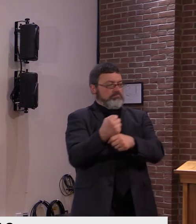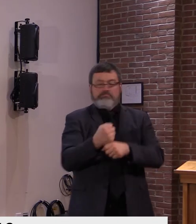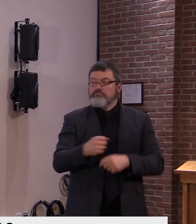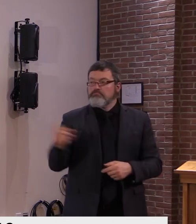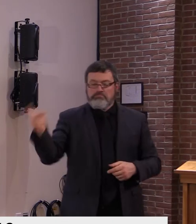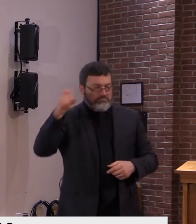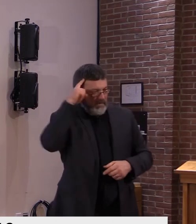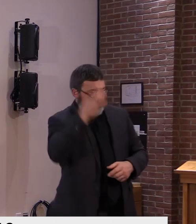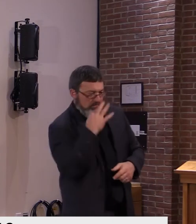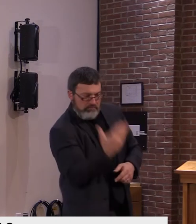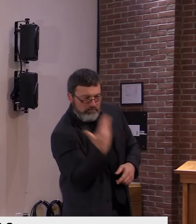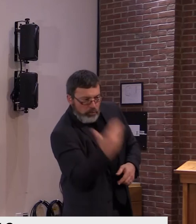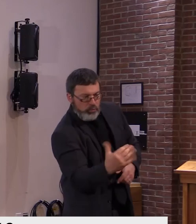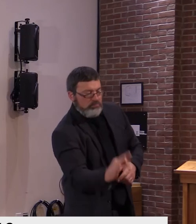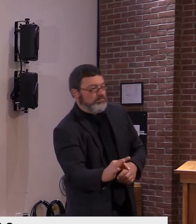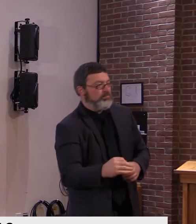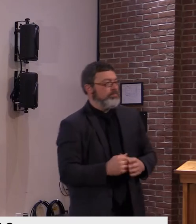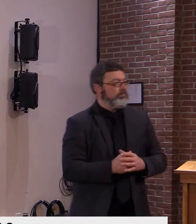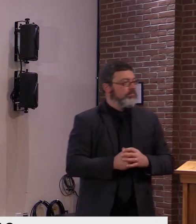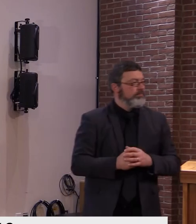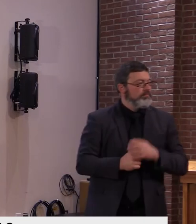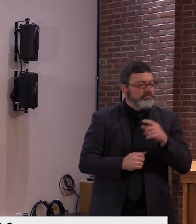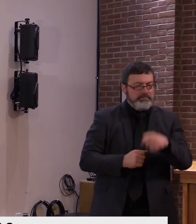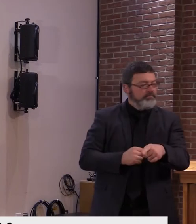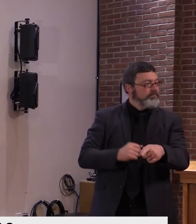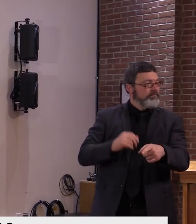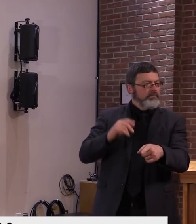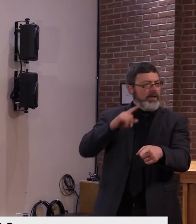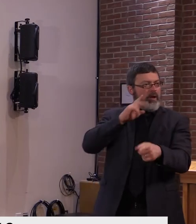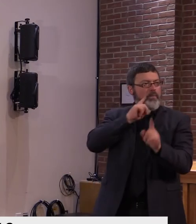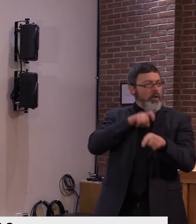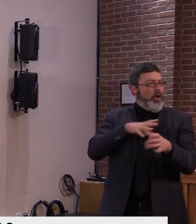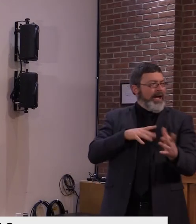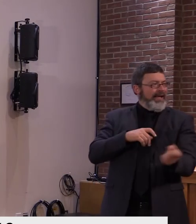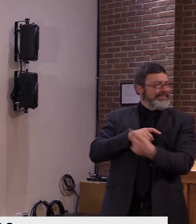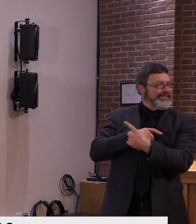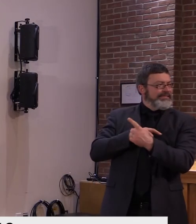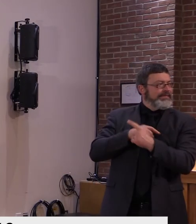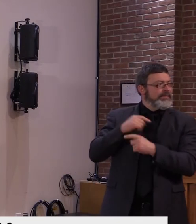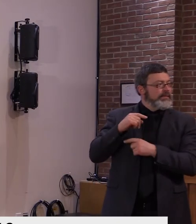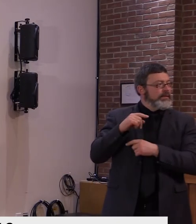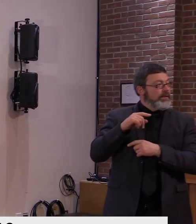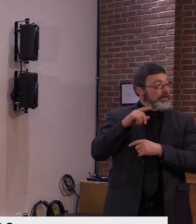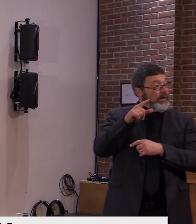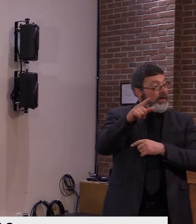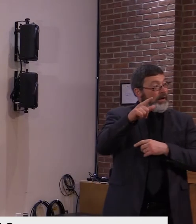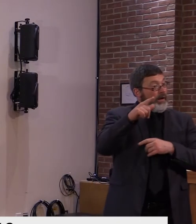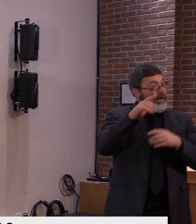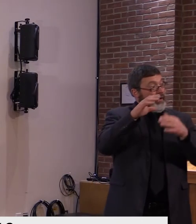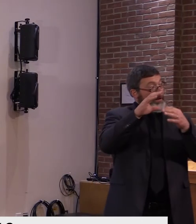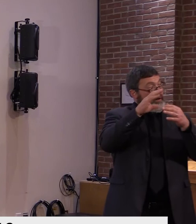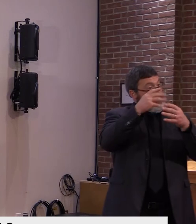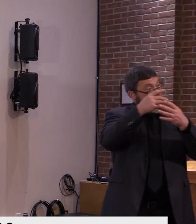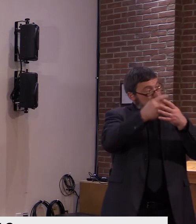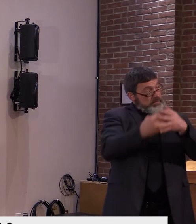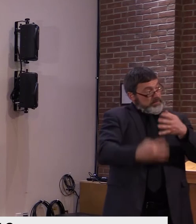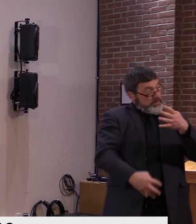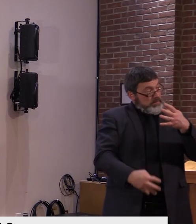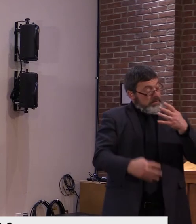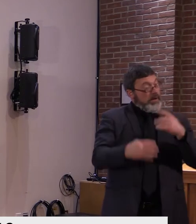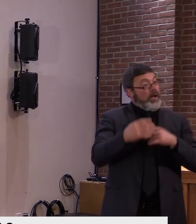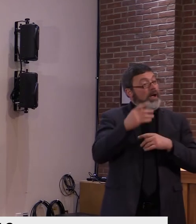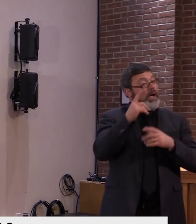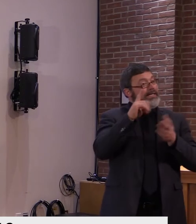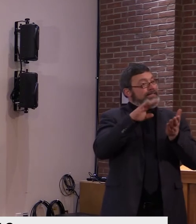One thing I would just note is there is an exemption for individuals who live alone together with one other family, and